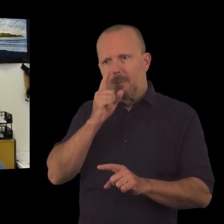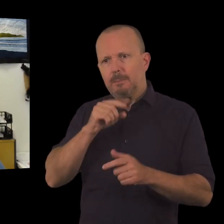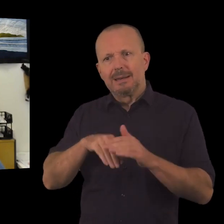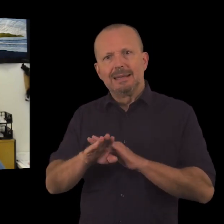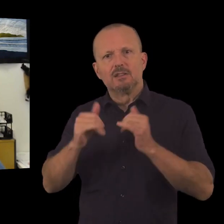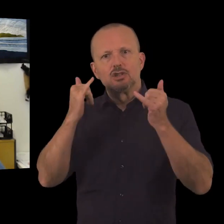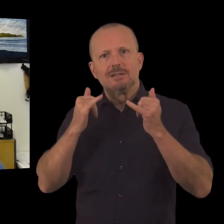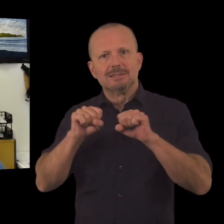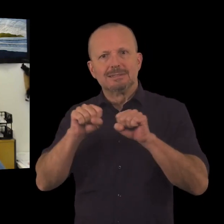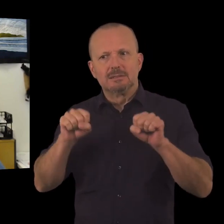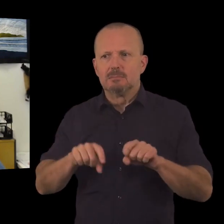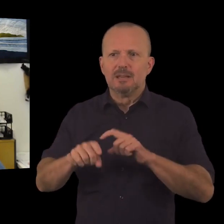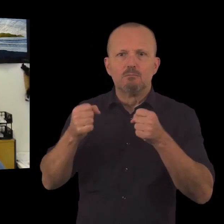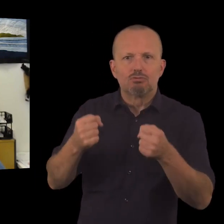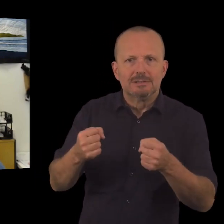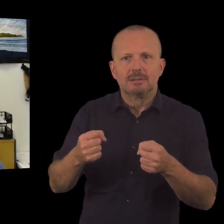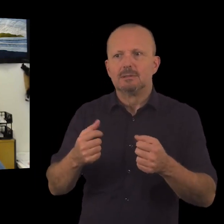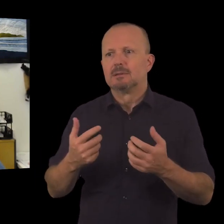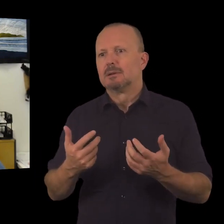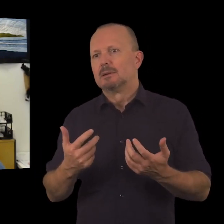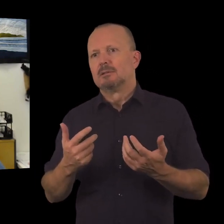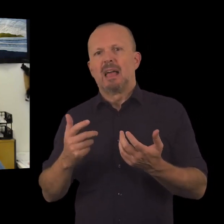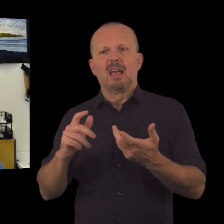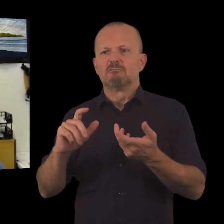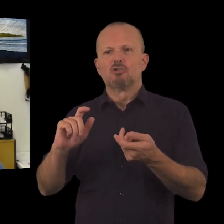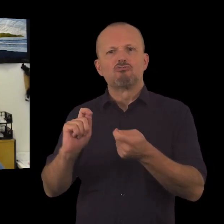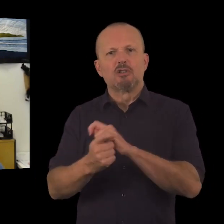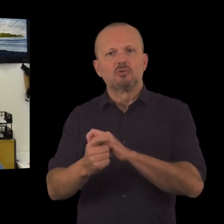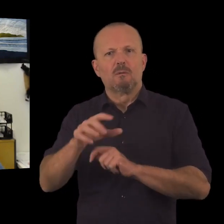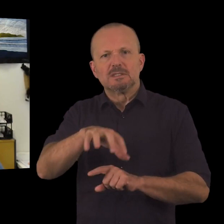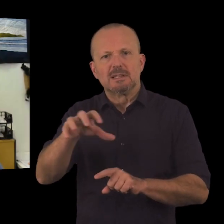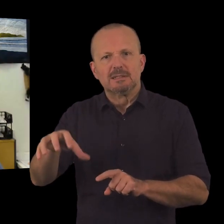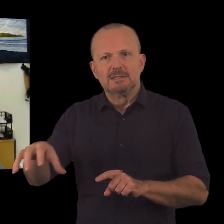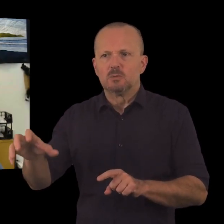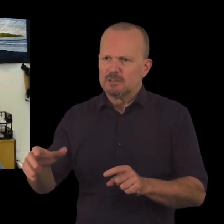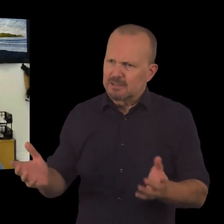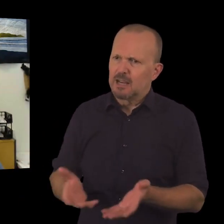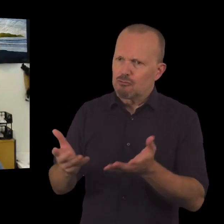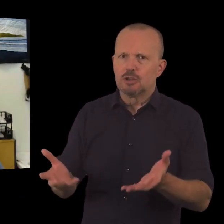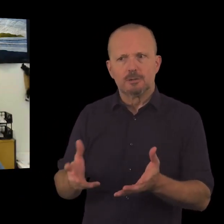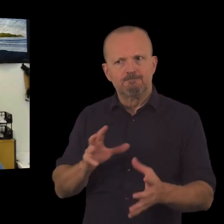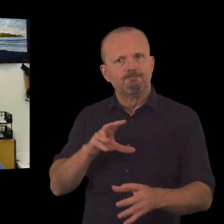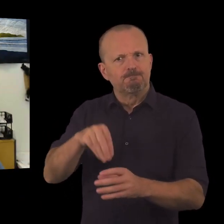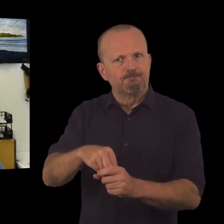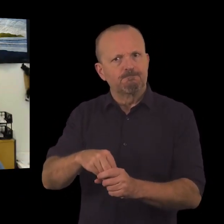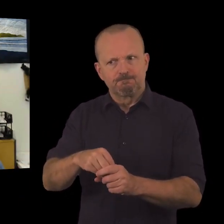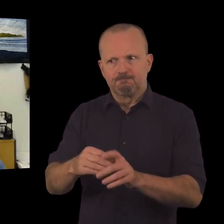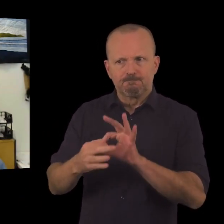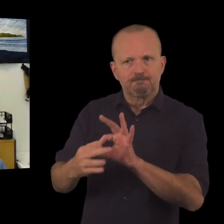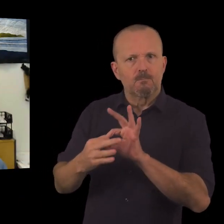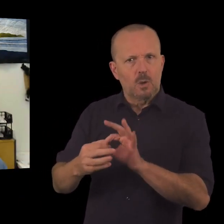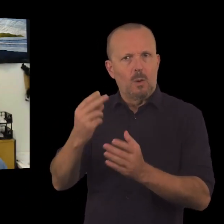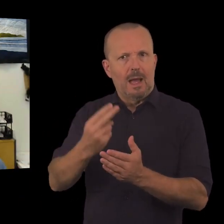people in the justice system, in prisons and corrections facilities, to be engaged in the arts. And this painting's been with us for a long